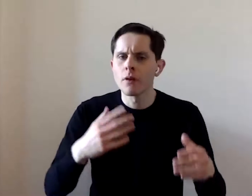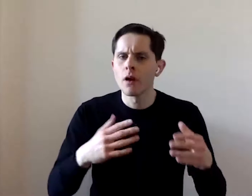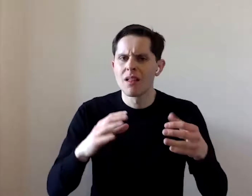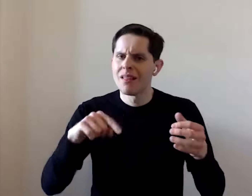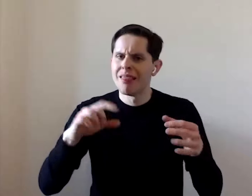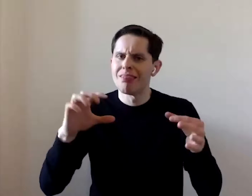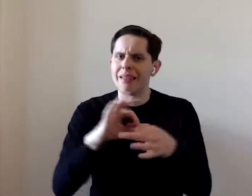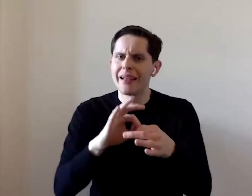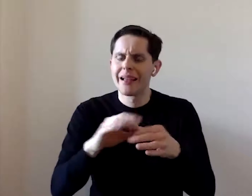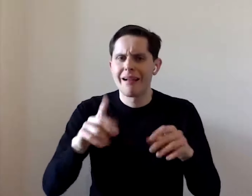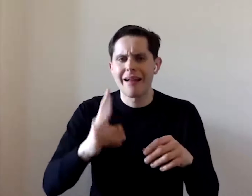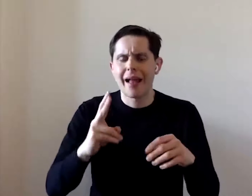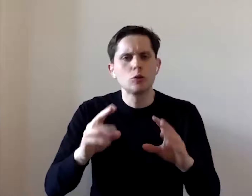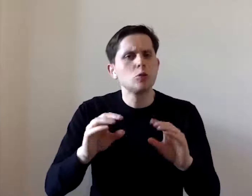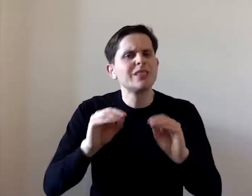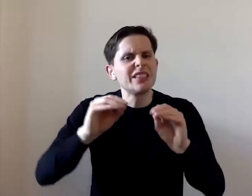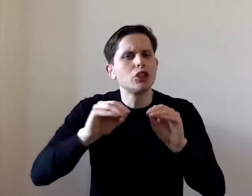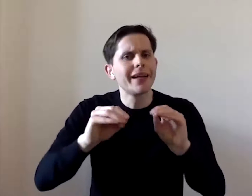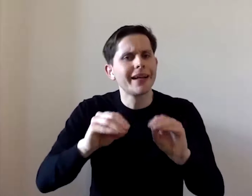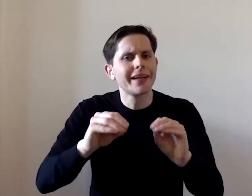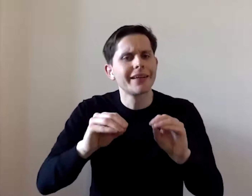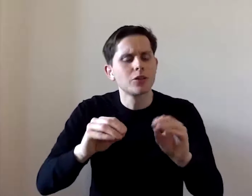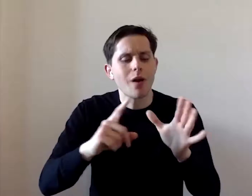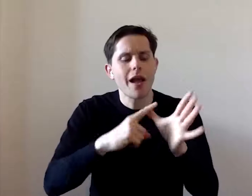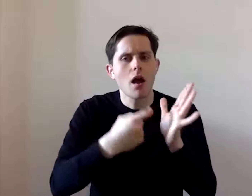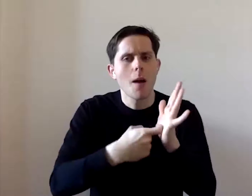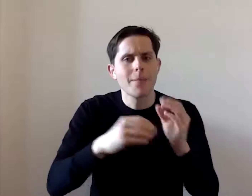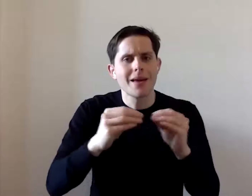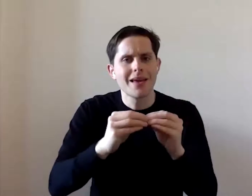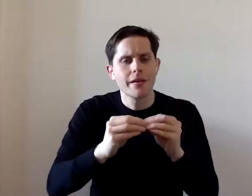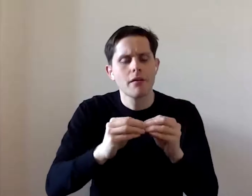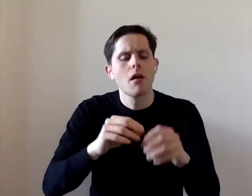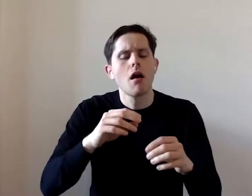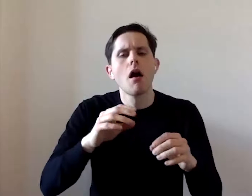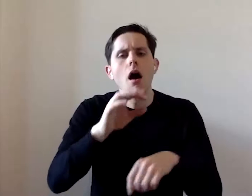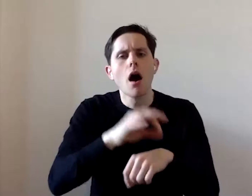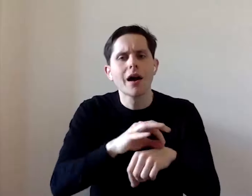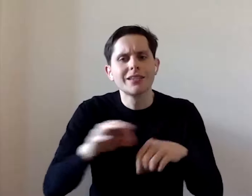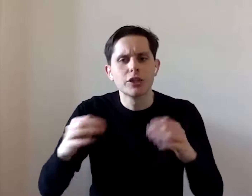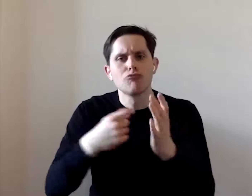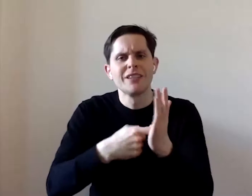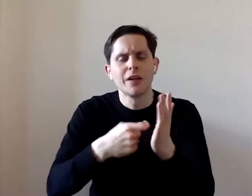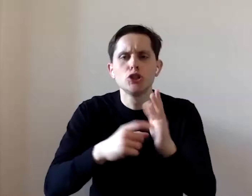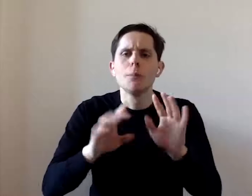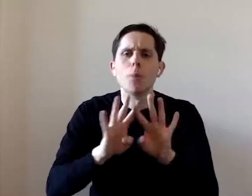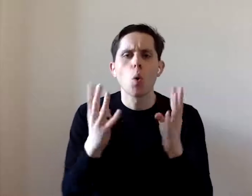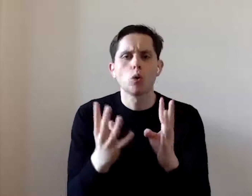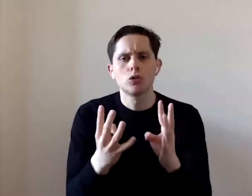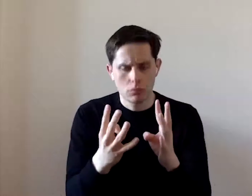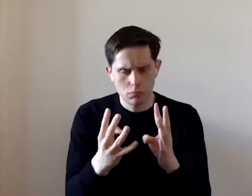Obviously, one thing that's happened recently, and this comes back to this sort of the pedagogy question, is the ARB,